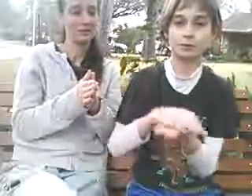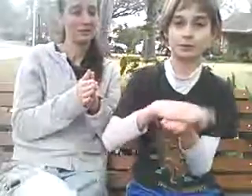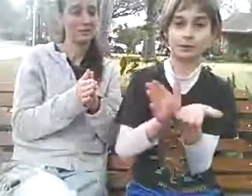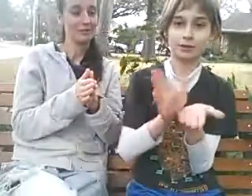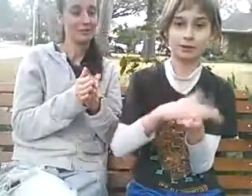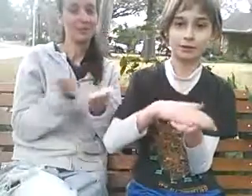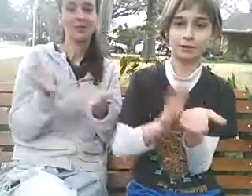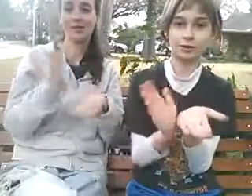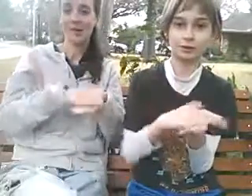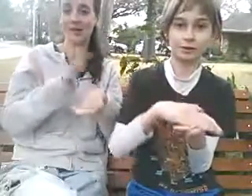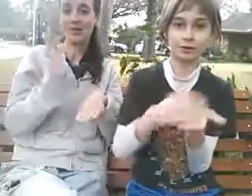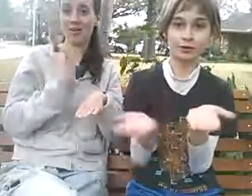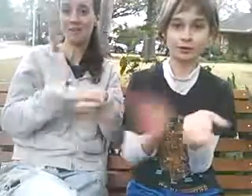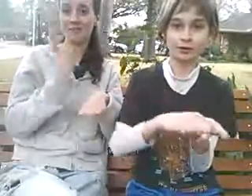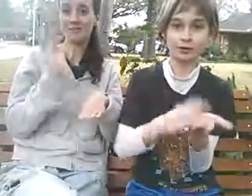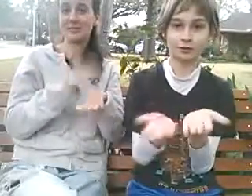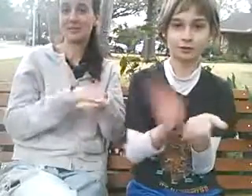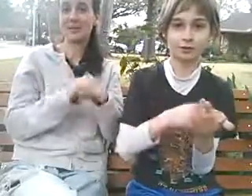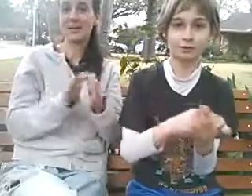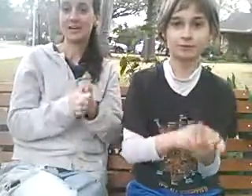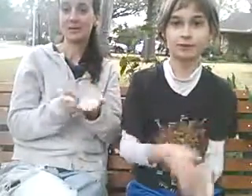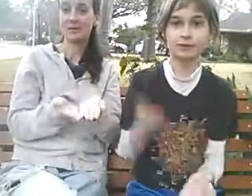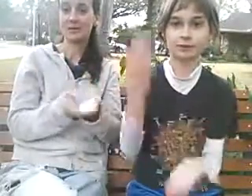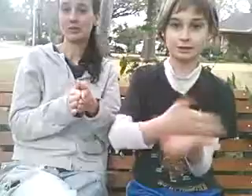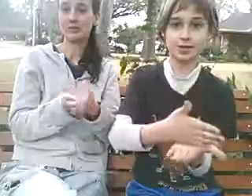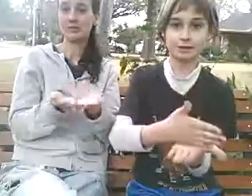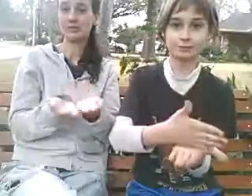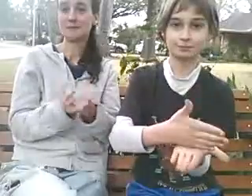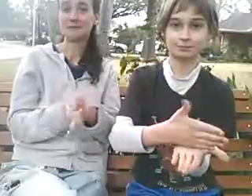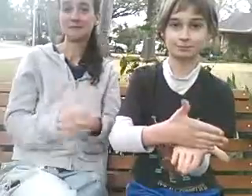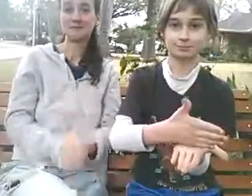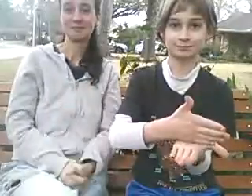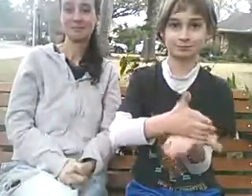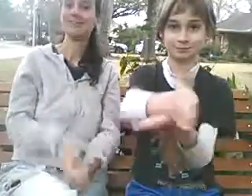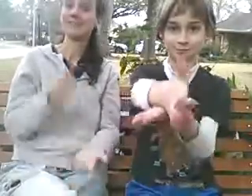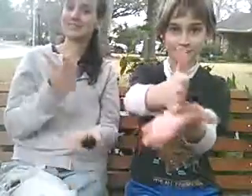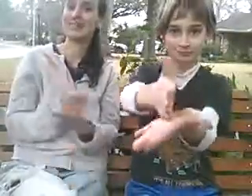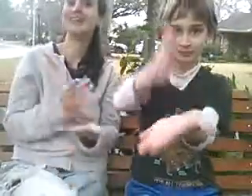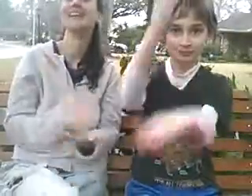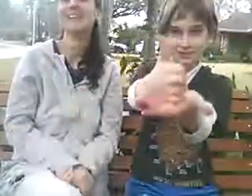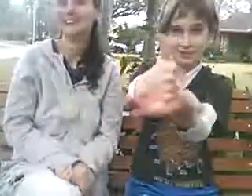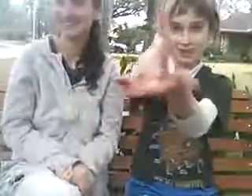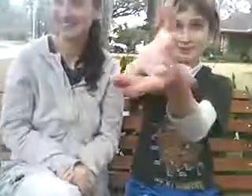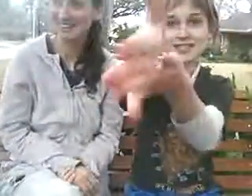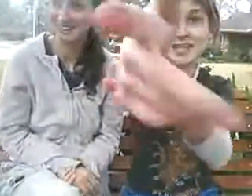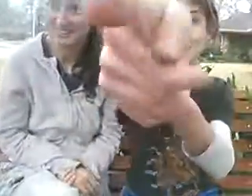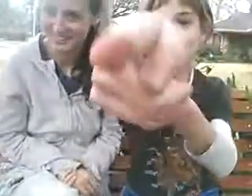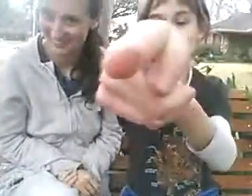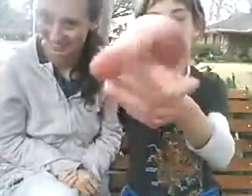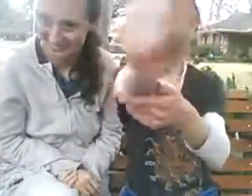On, off, on, off, On, off, on, off, on. and open, And close. stop. And stop. Stop it. Yes, that one Stop you it. need all the